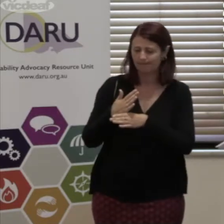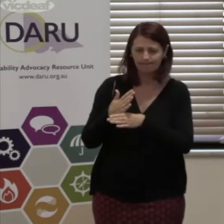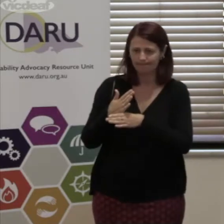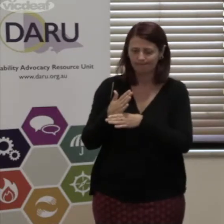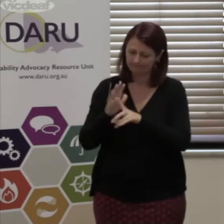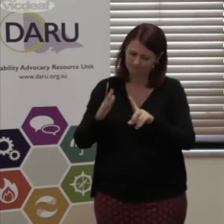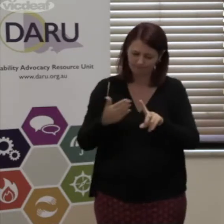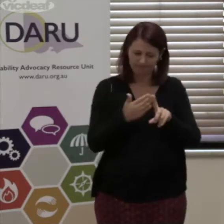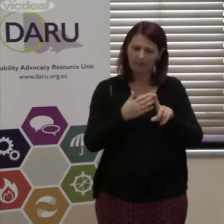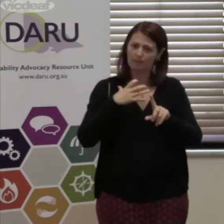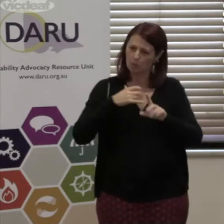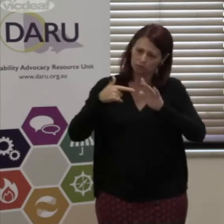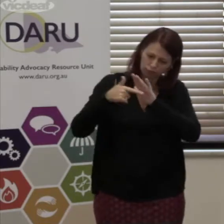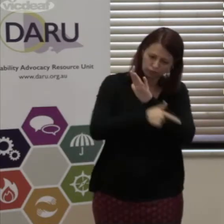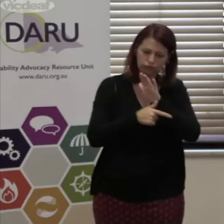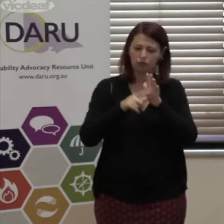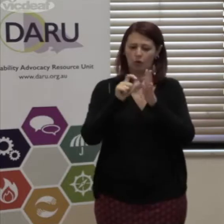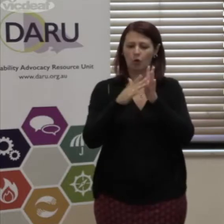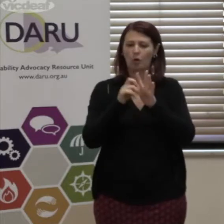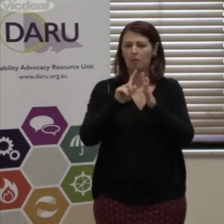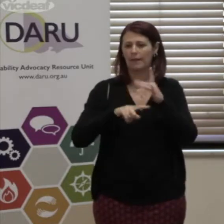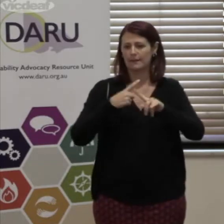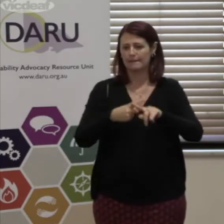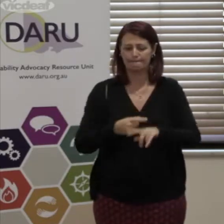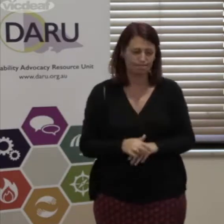the more time-consuming complex work.